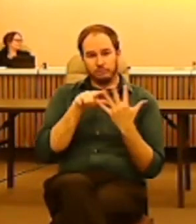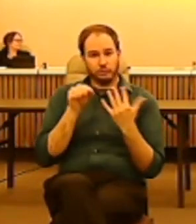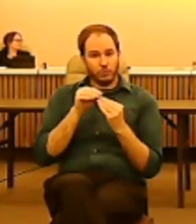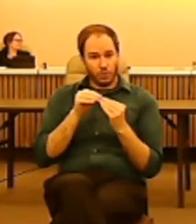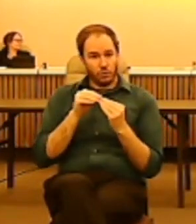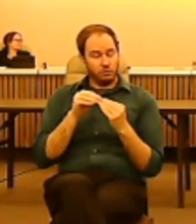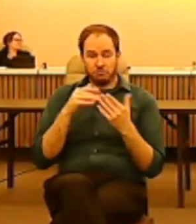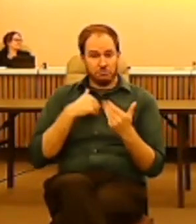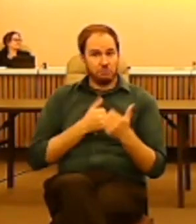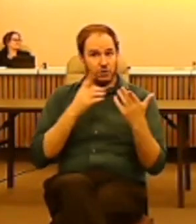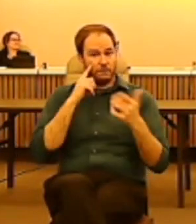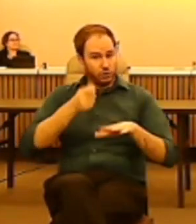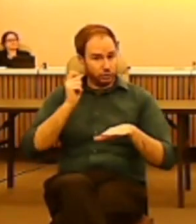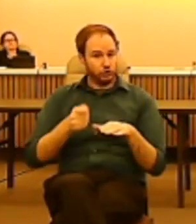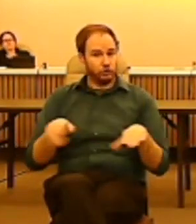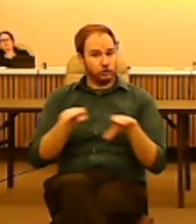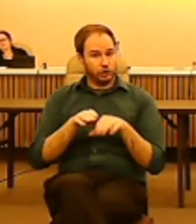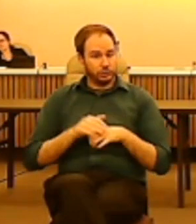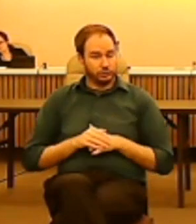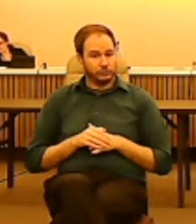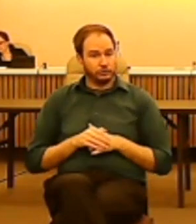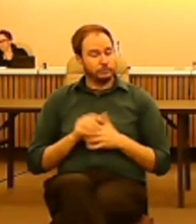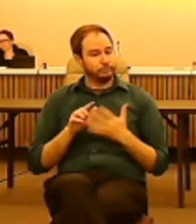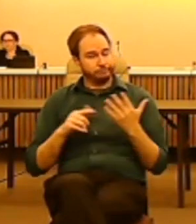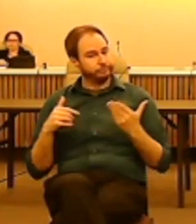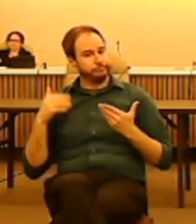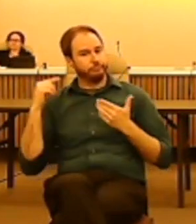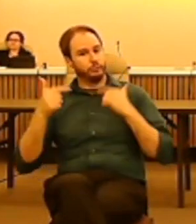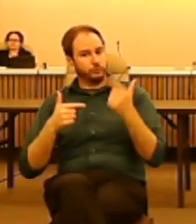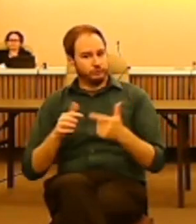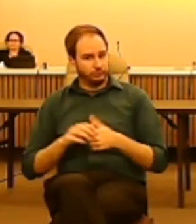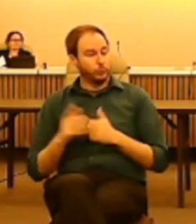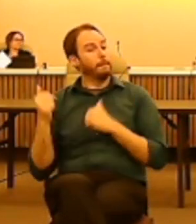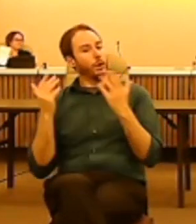And can I get a motion to adjourn? So moved.